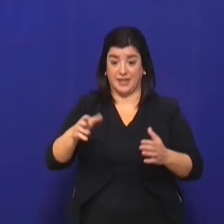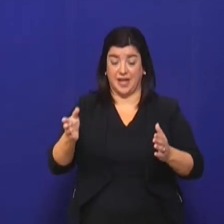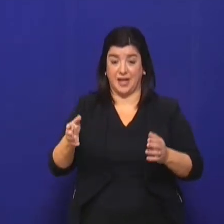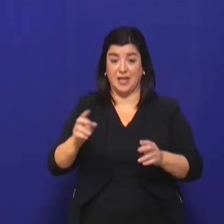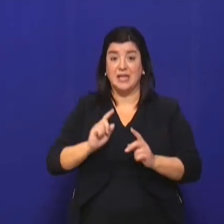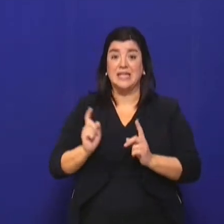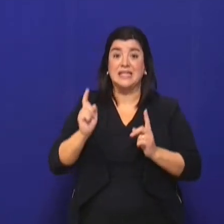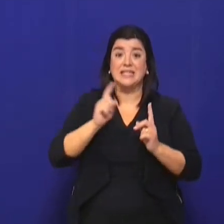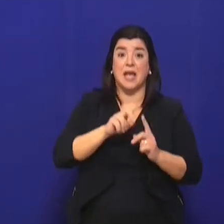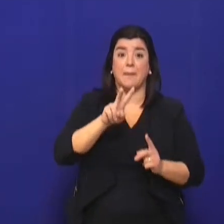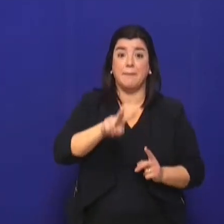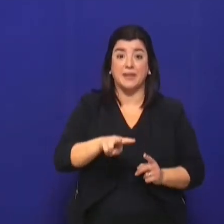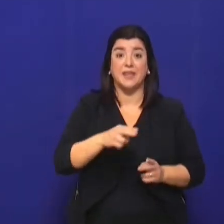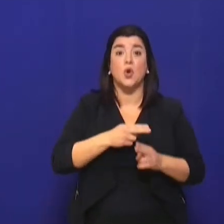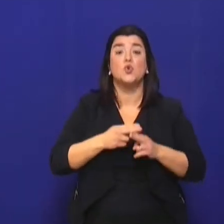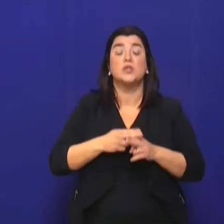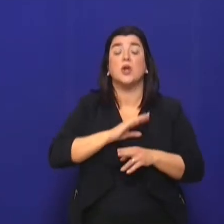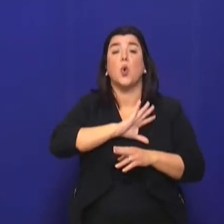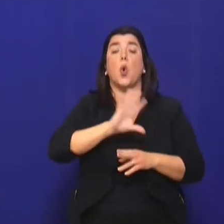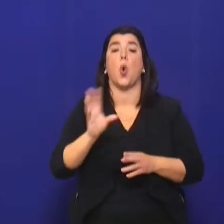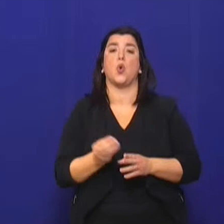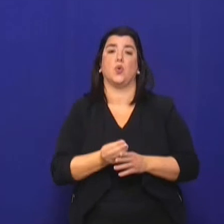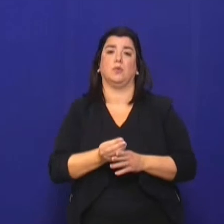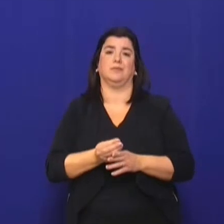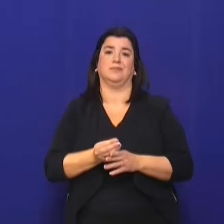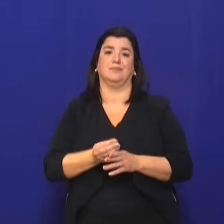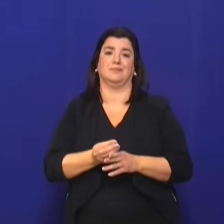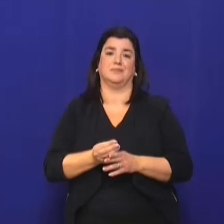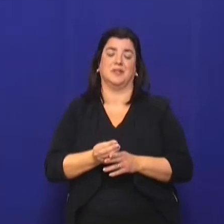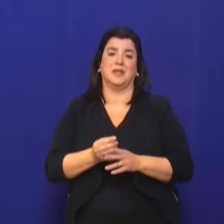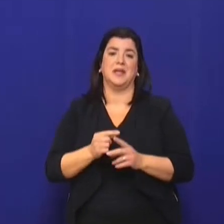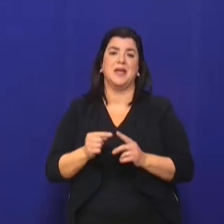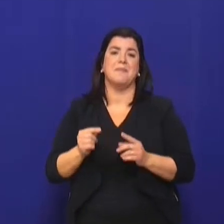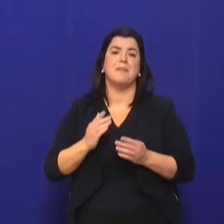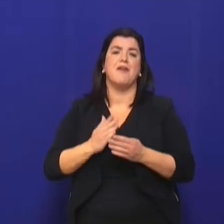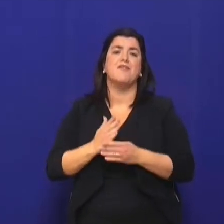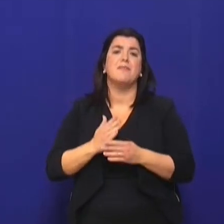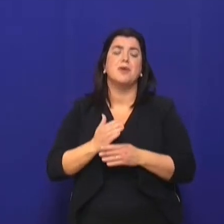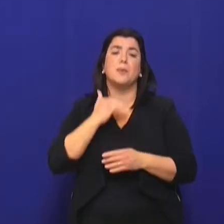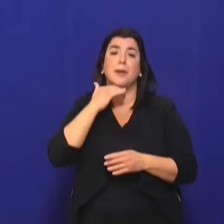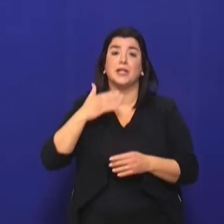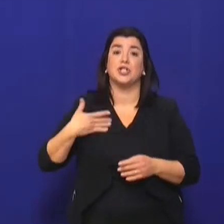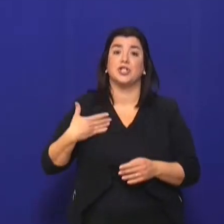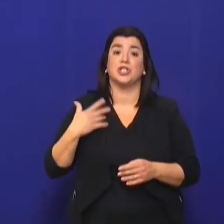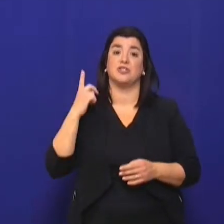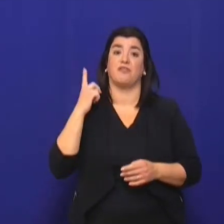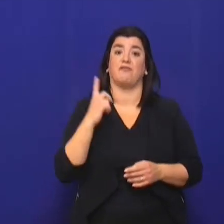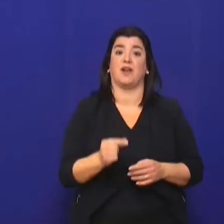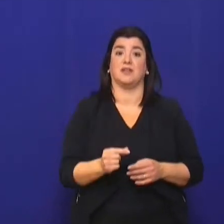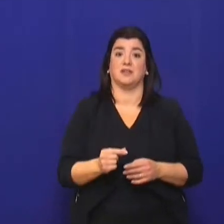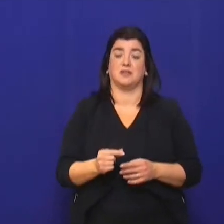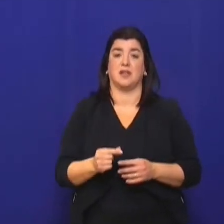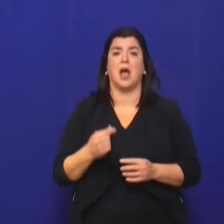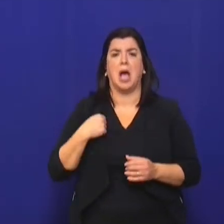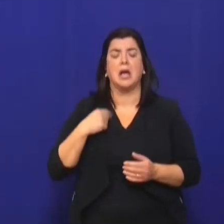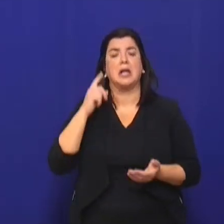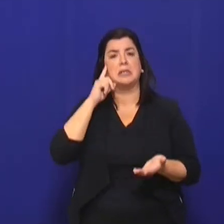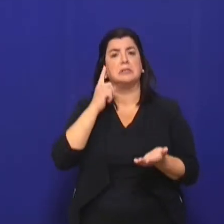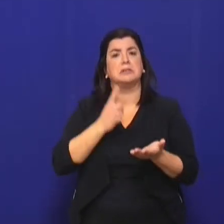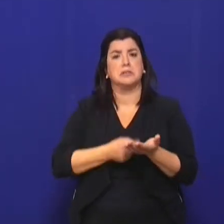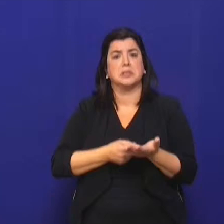Monday ta' wara nkunu qegħdin inlaqmu. Però fil-bidu ma rridniex naġlu, sibna kollegi oħrajn, pajjiżi oħrajn